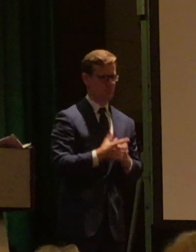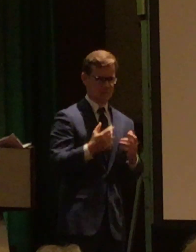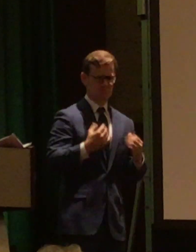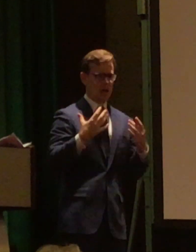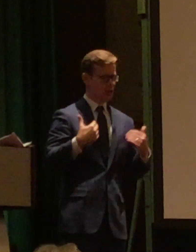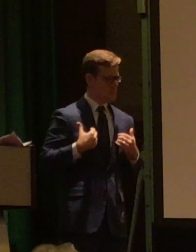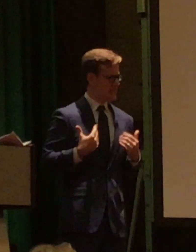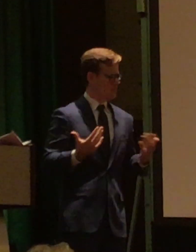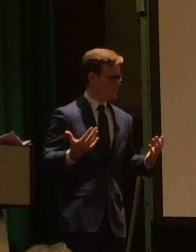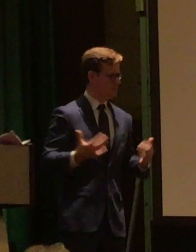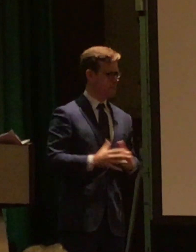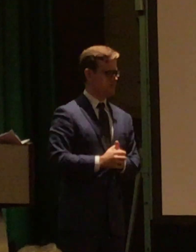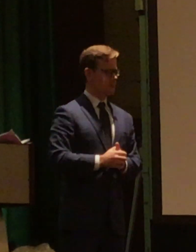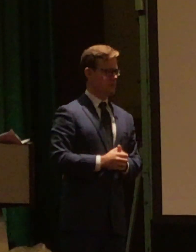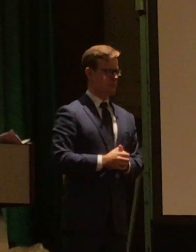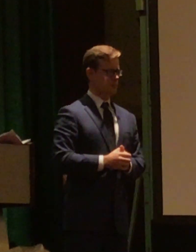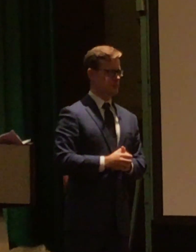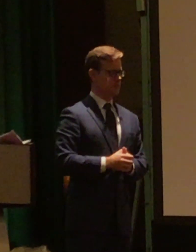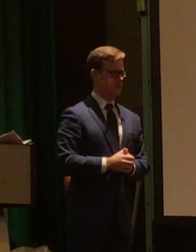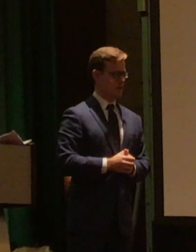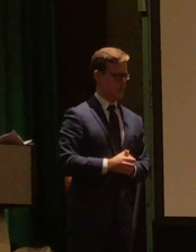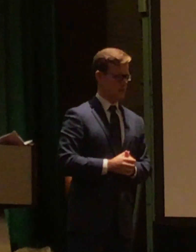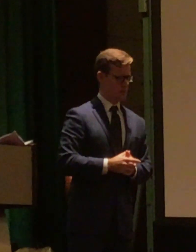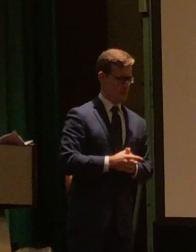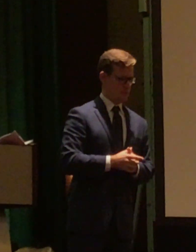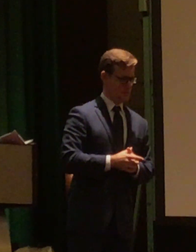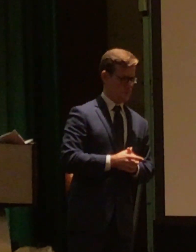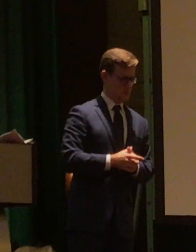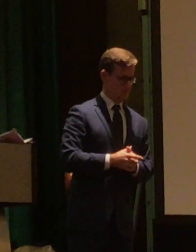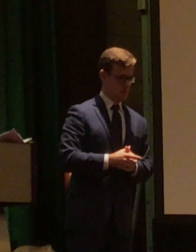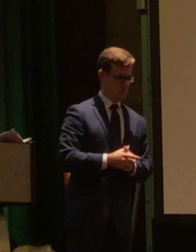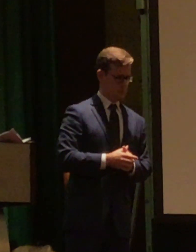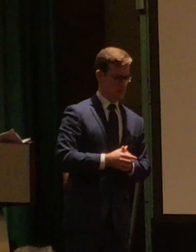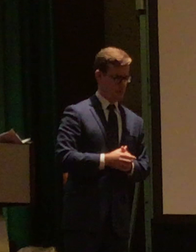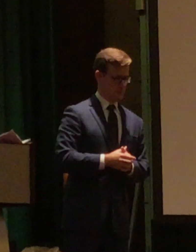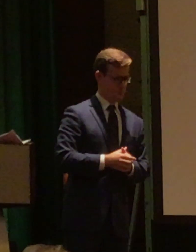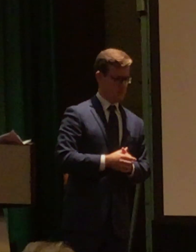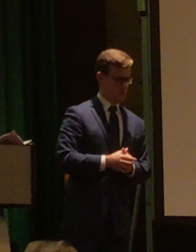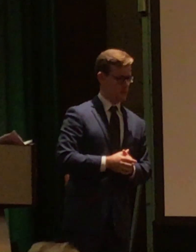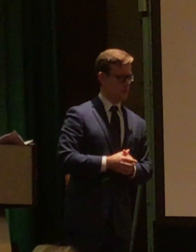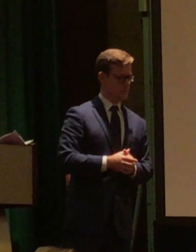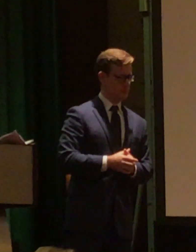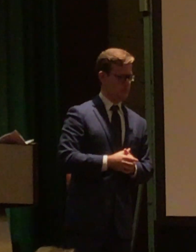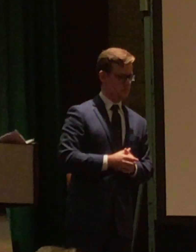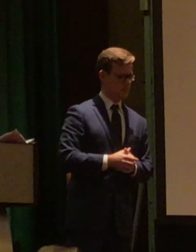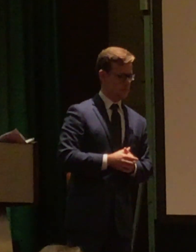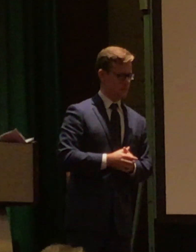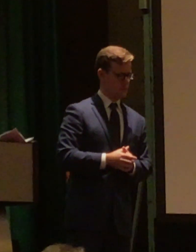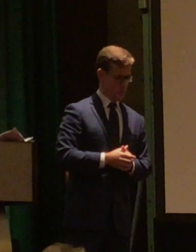He was part of the amphibious assault on Palau Island